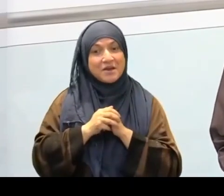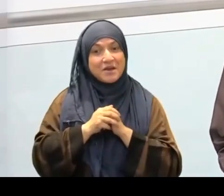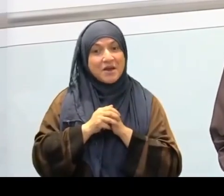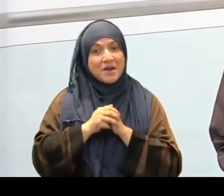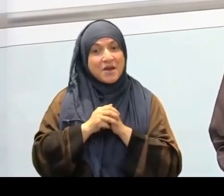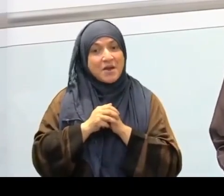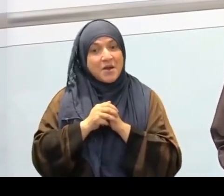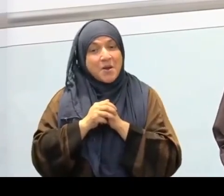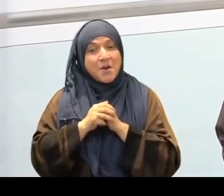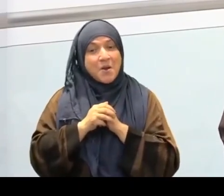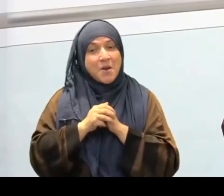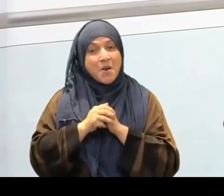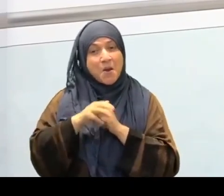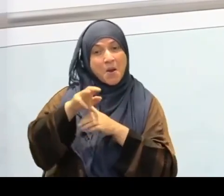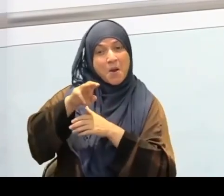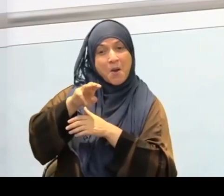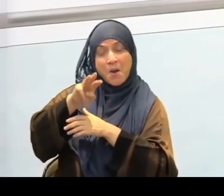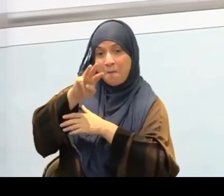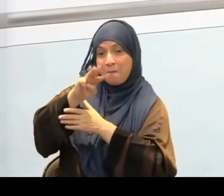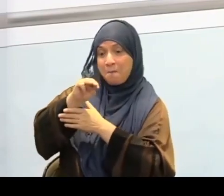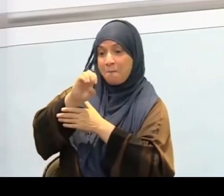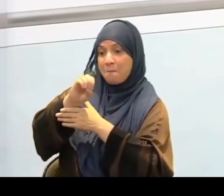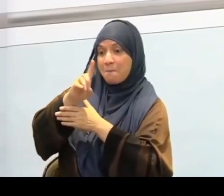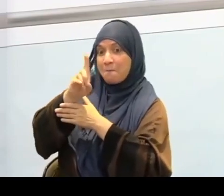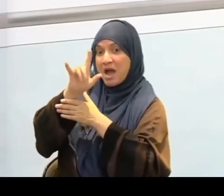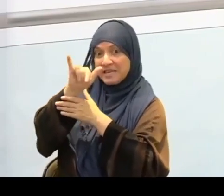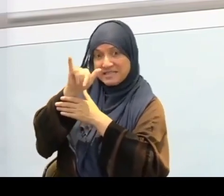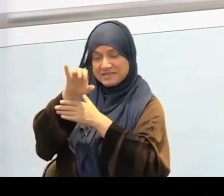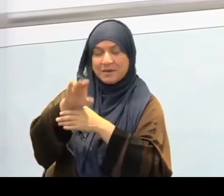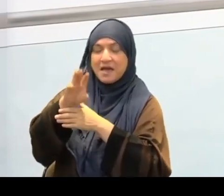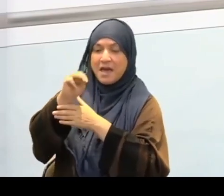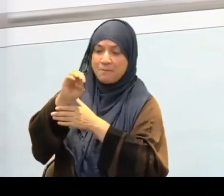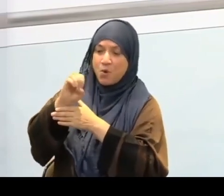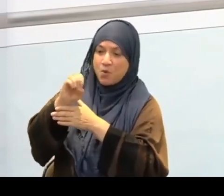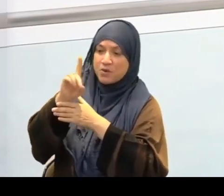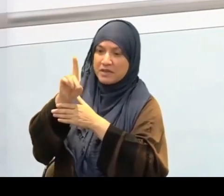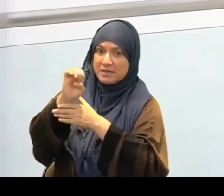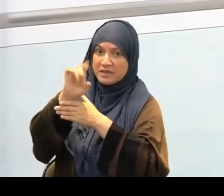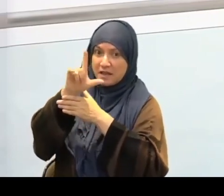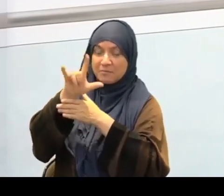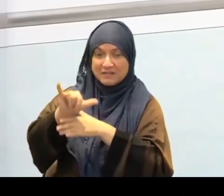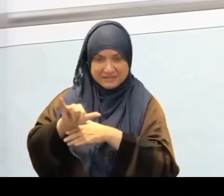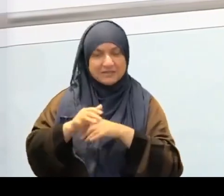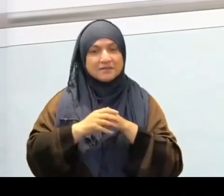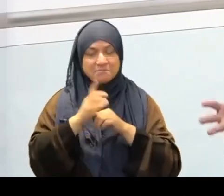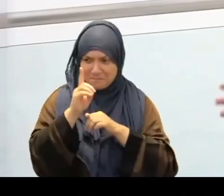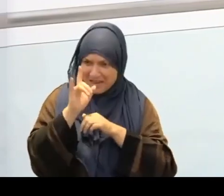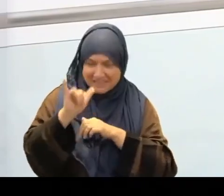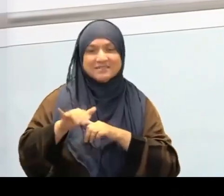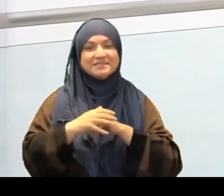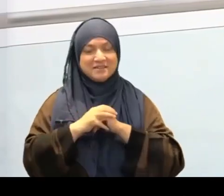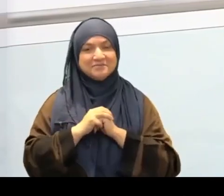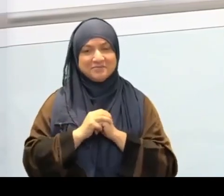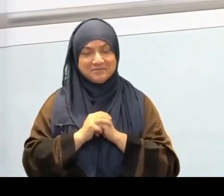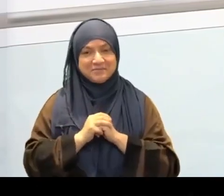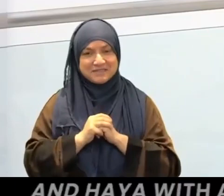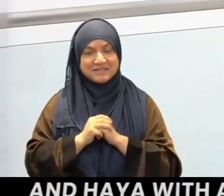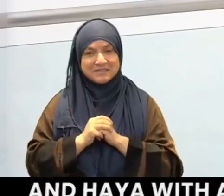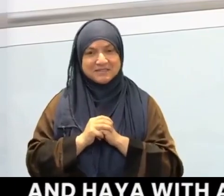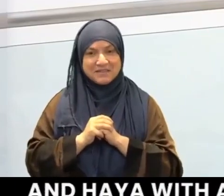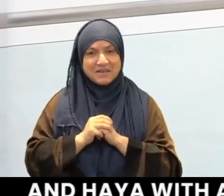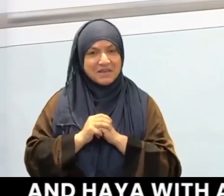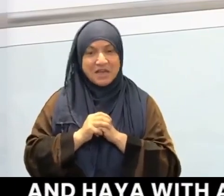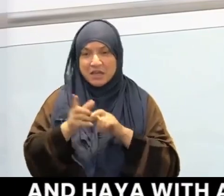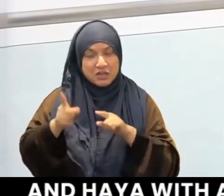is in Jannah. Haya' is in Jannah. It is a quality that is from iman. You cannot have iman without haya',